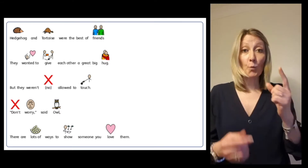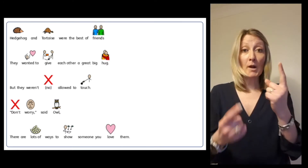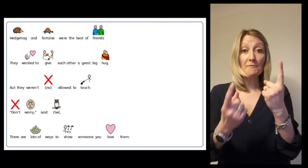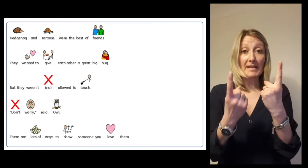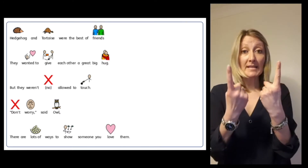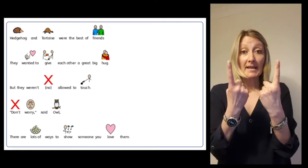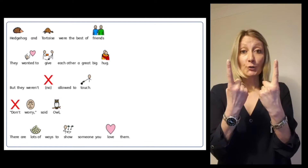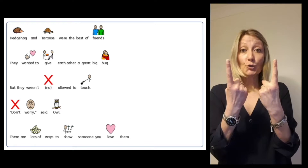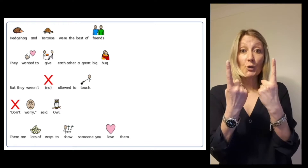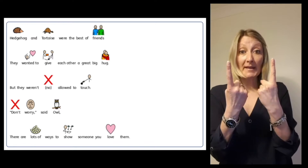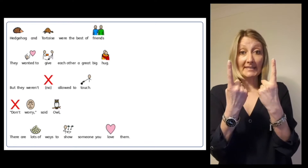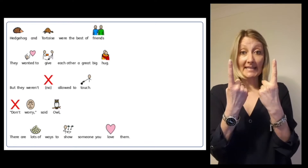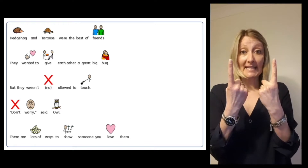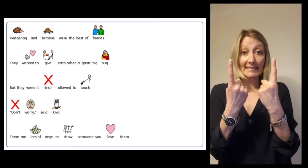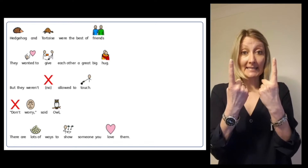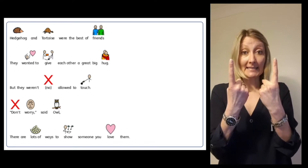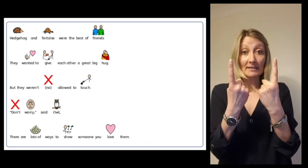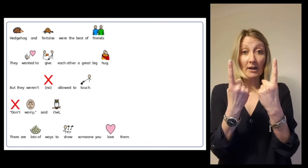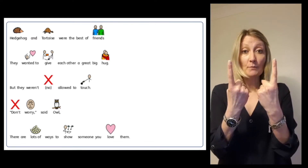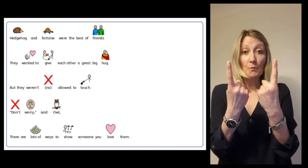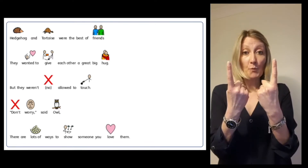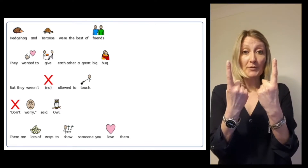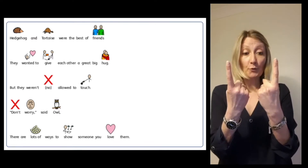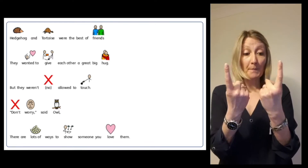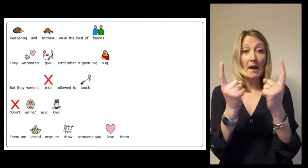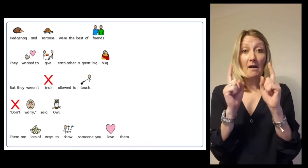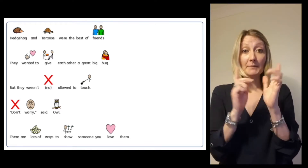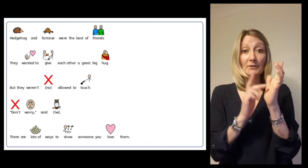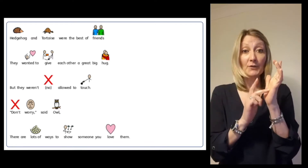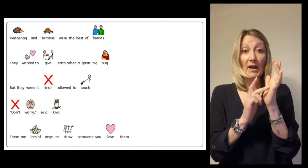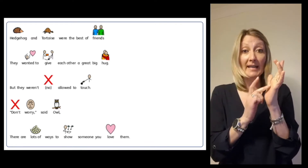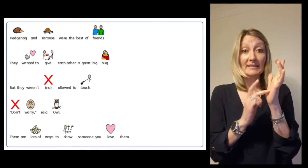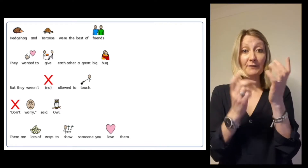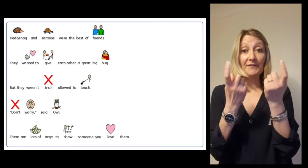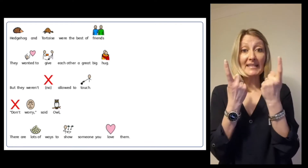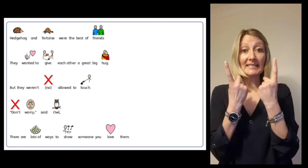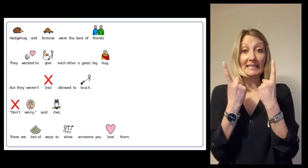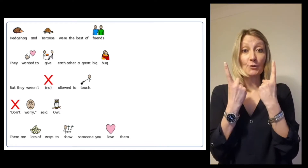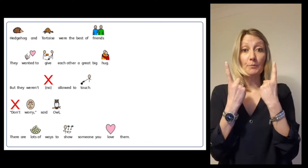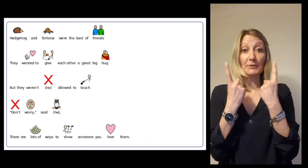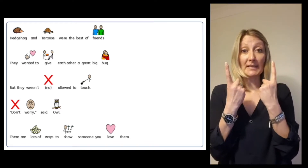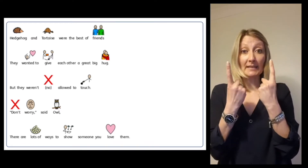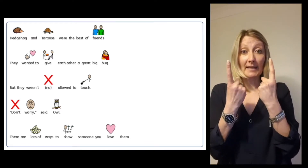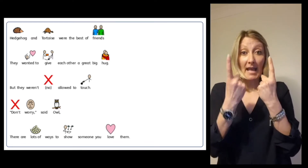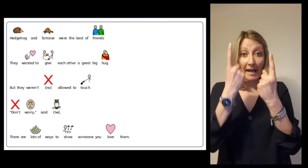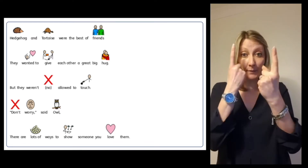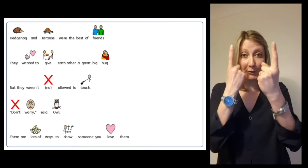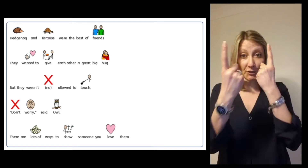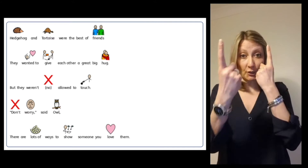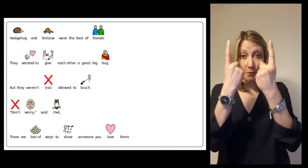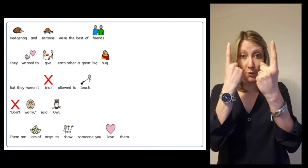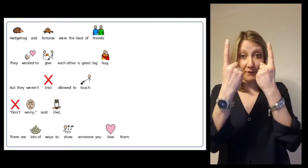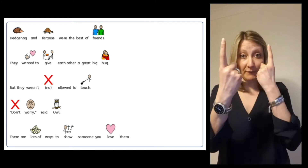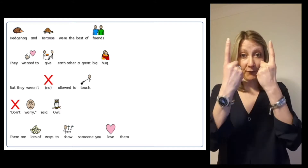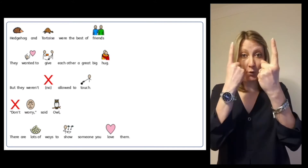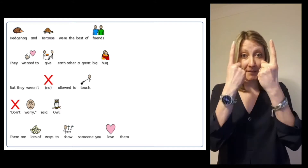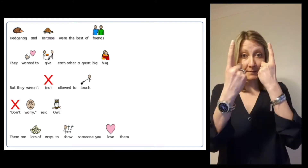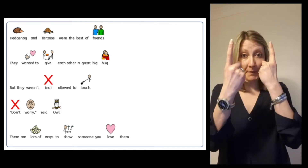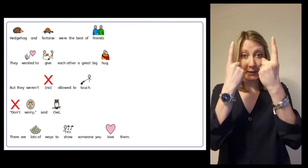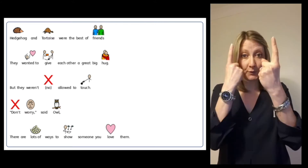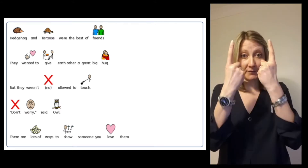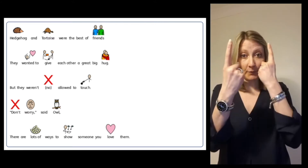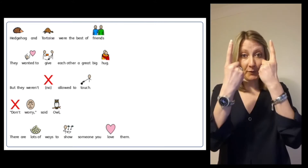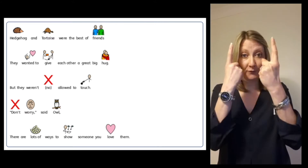for worry, two index hands this time with your palms of your hands facing your body. And then we're just going to move it forwards